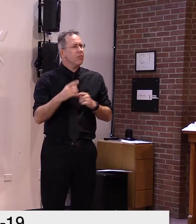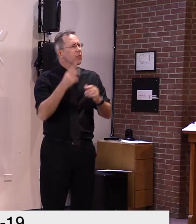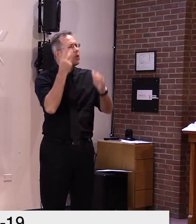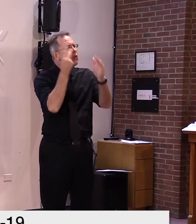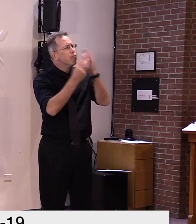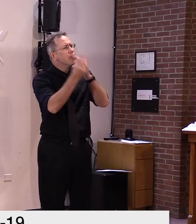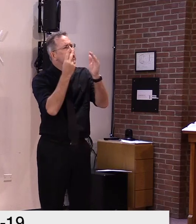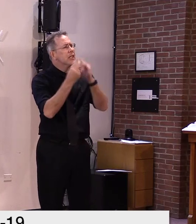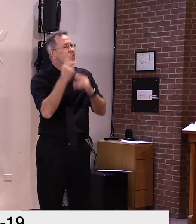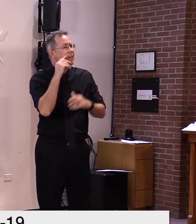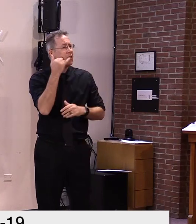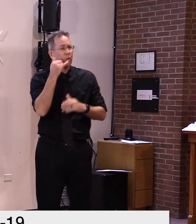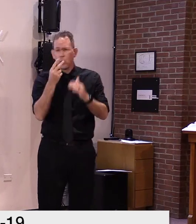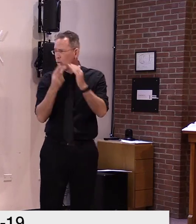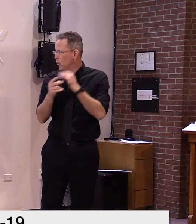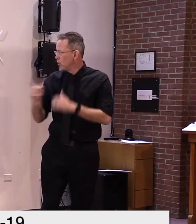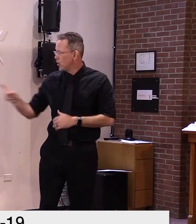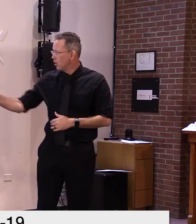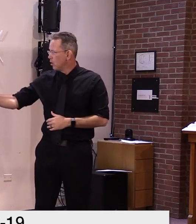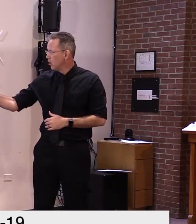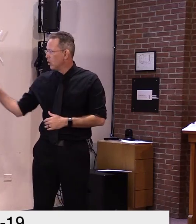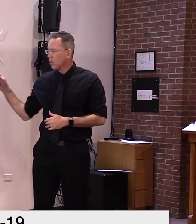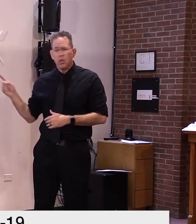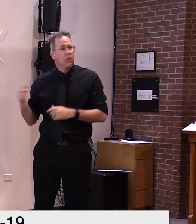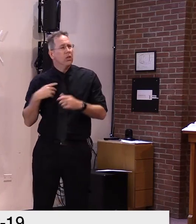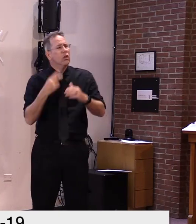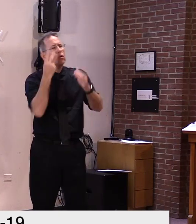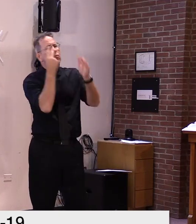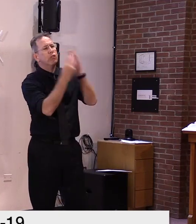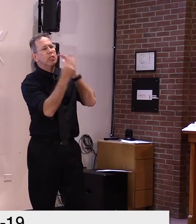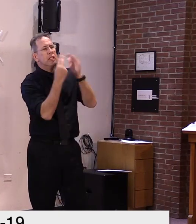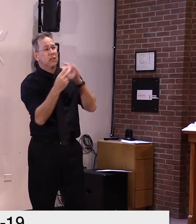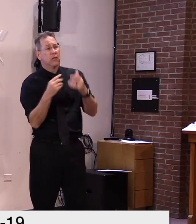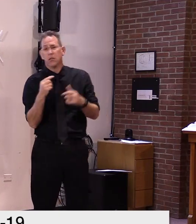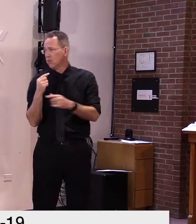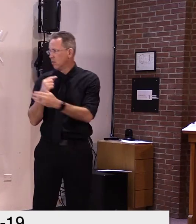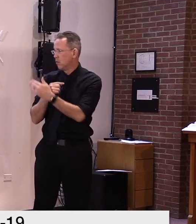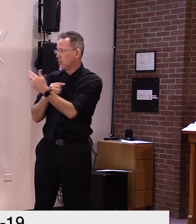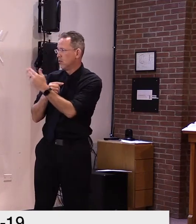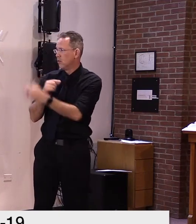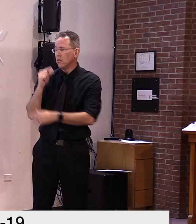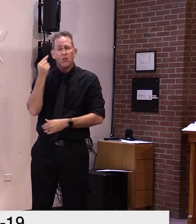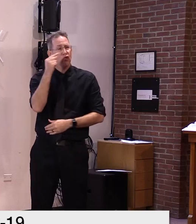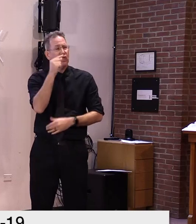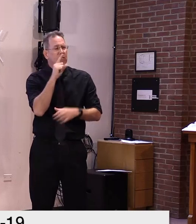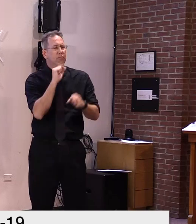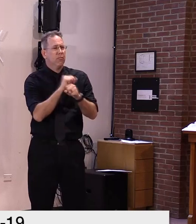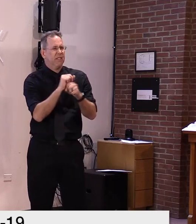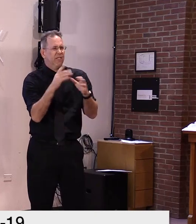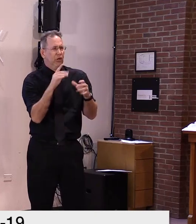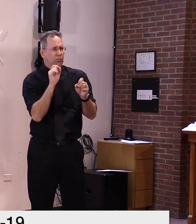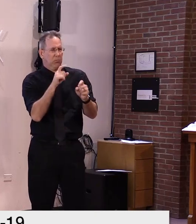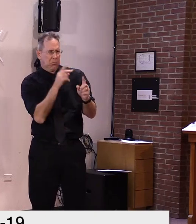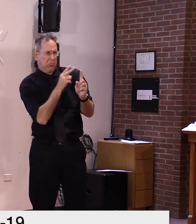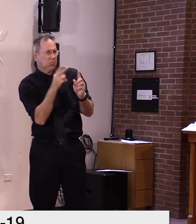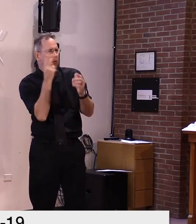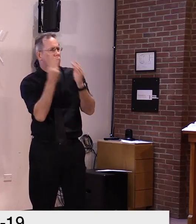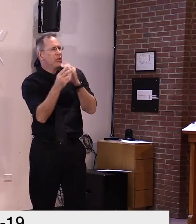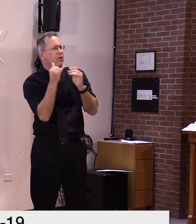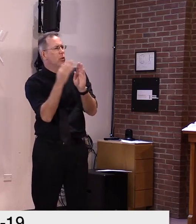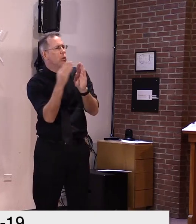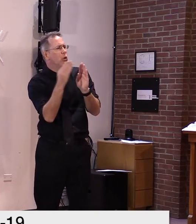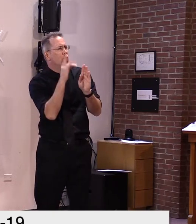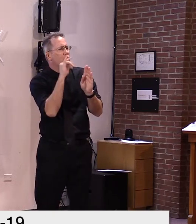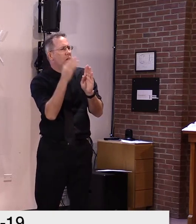are expected to slightly go up over the rest of the month and into November. This had been anticipated for a number of weeks,